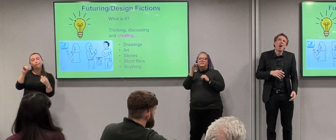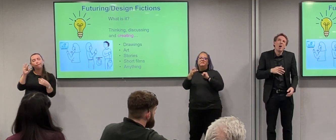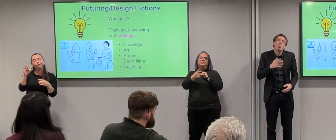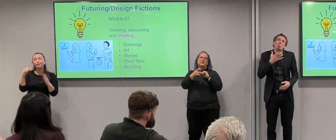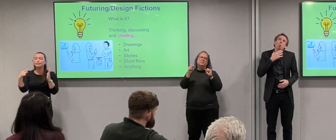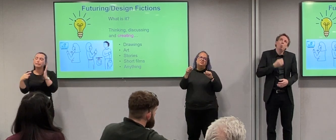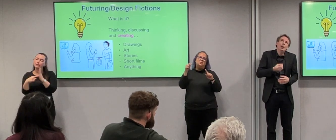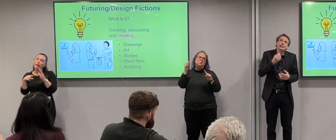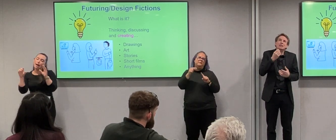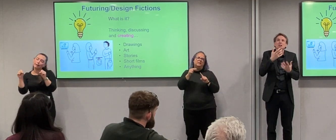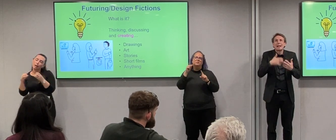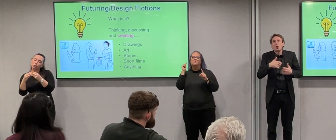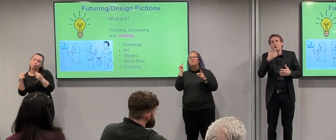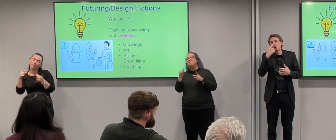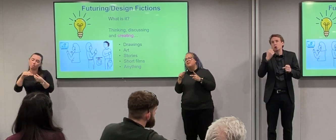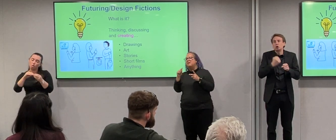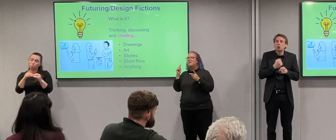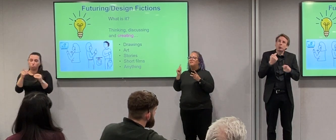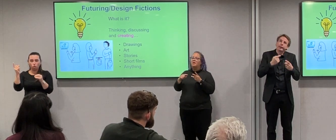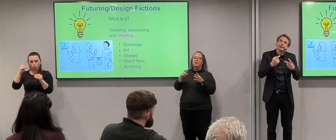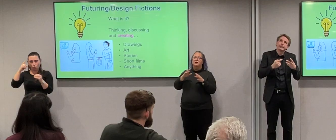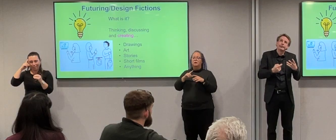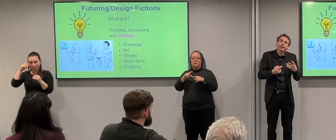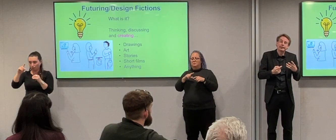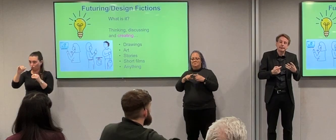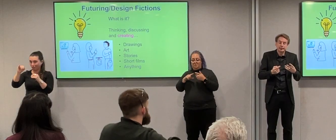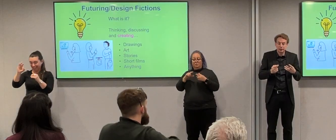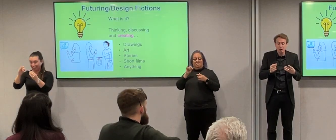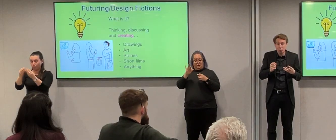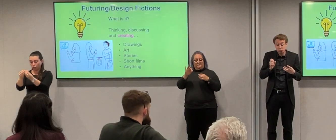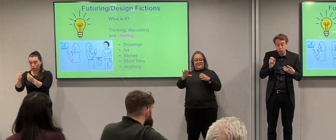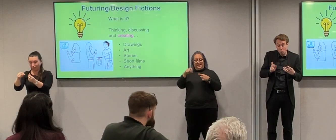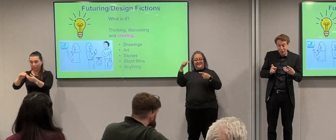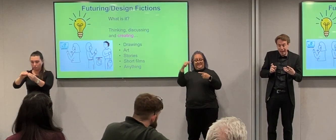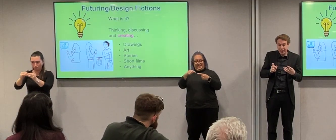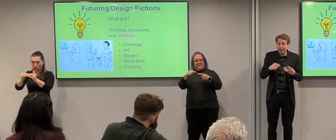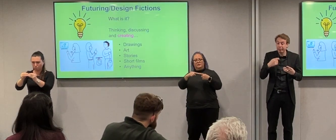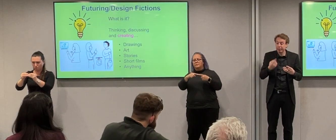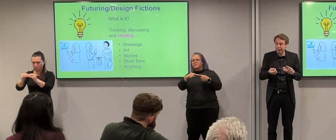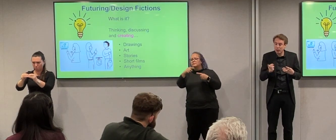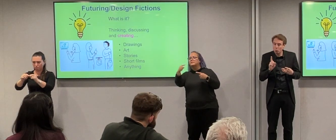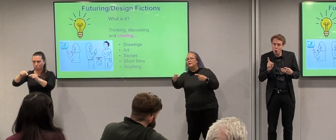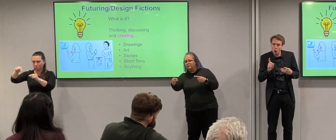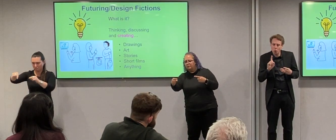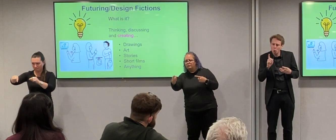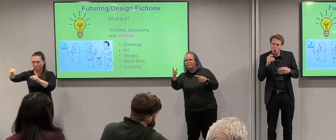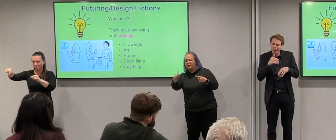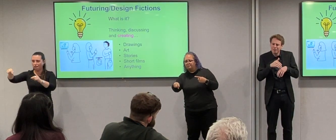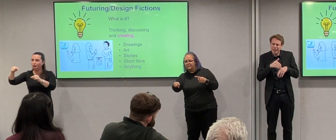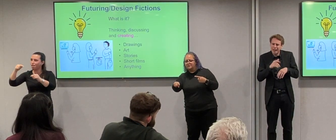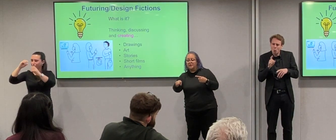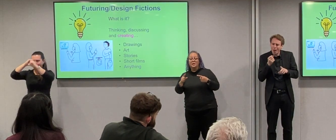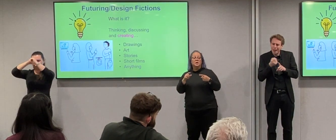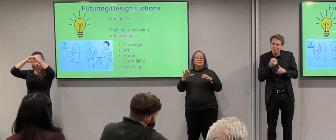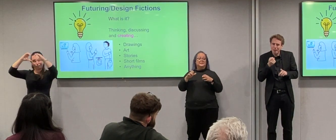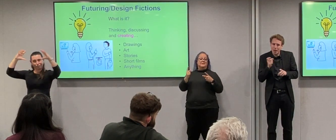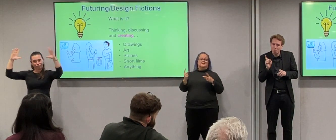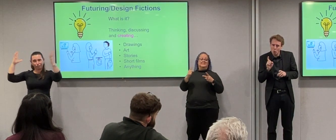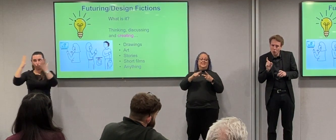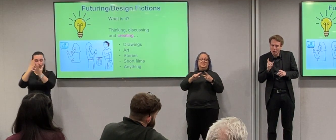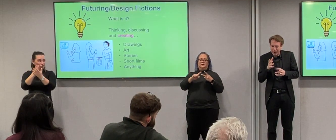or that. It's exploring what the implications of that might be. What might that look like? And that's a really powerful